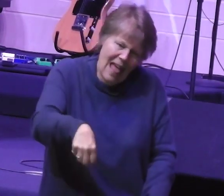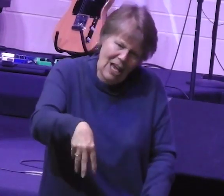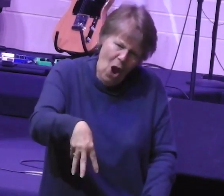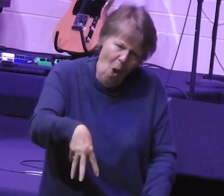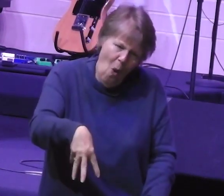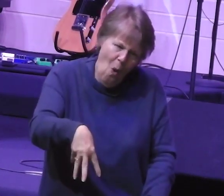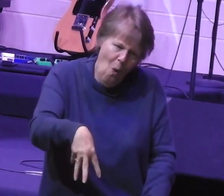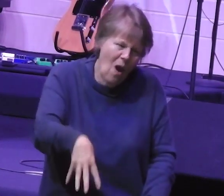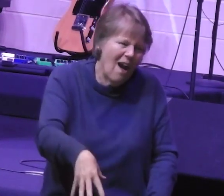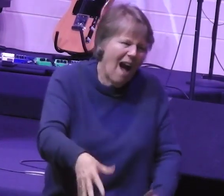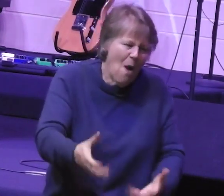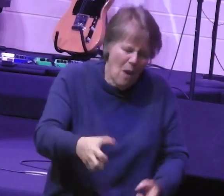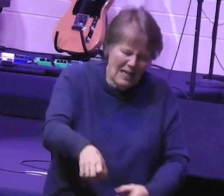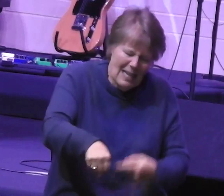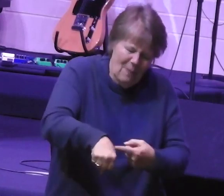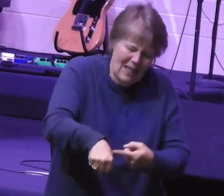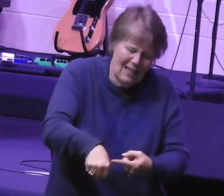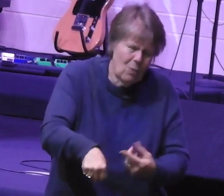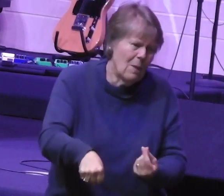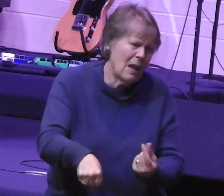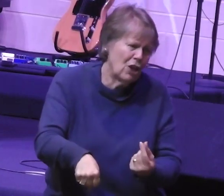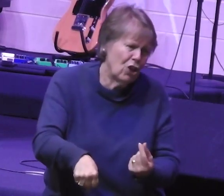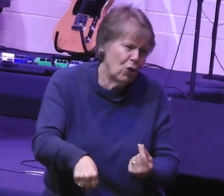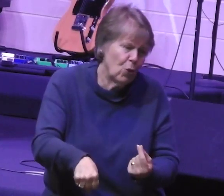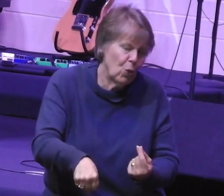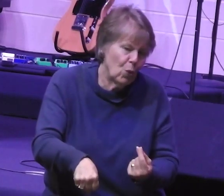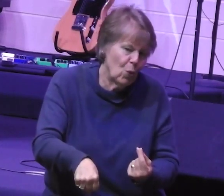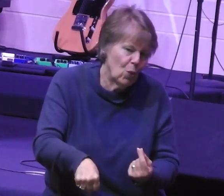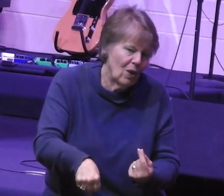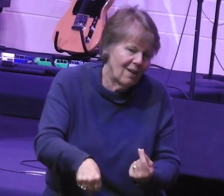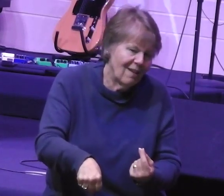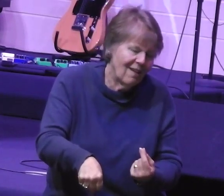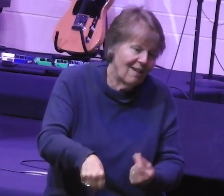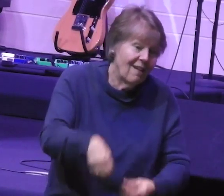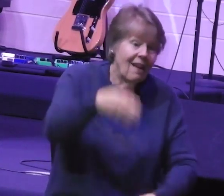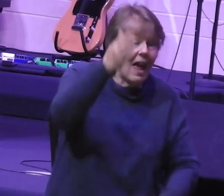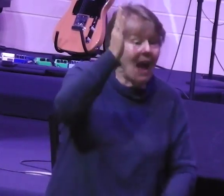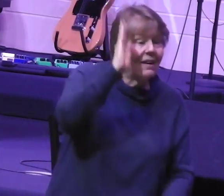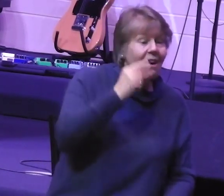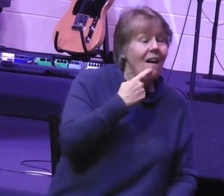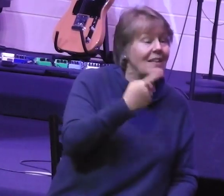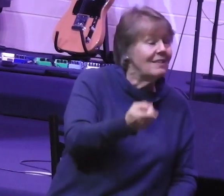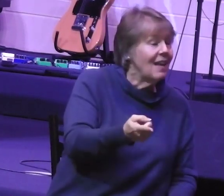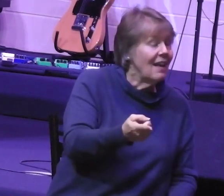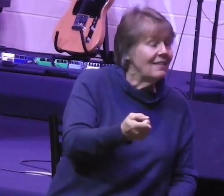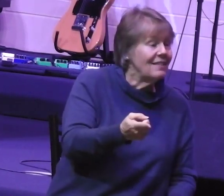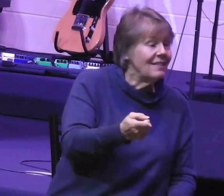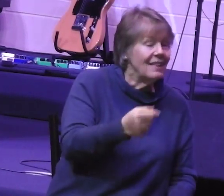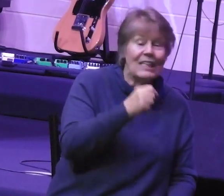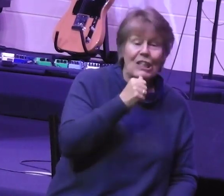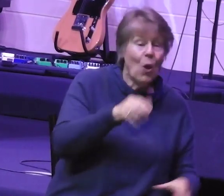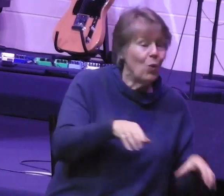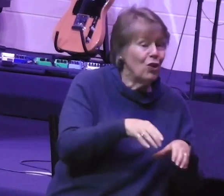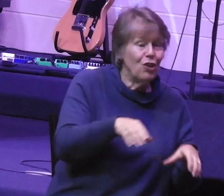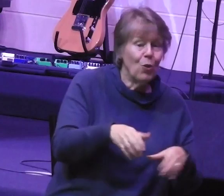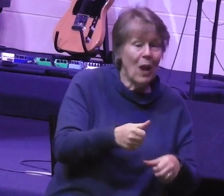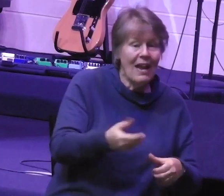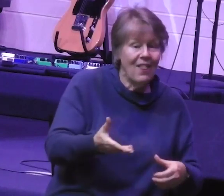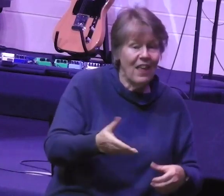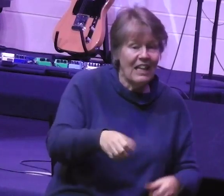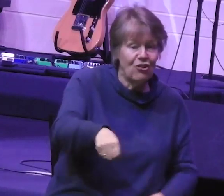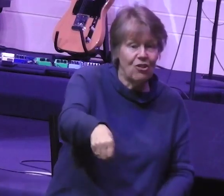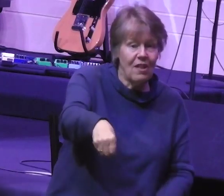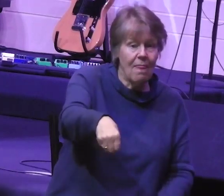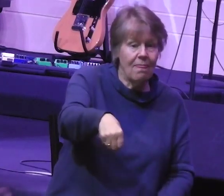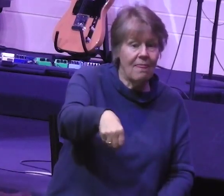gonna do? And God says, you don't have to do anything. All you need to do is just let go. So here's my last